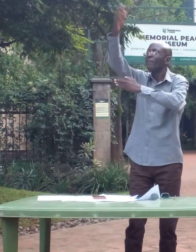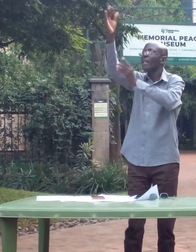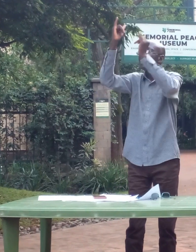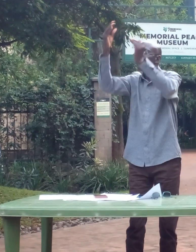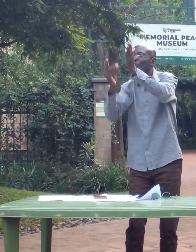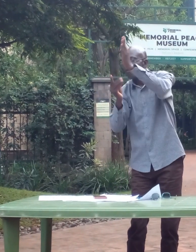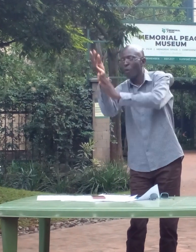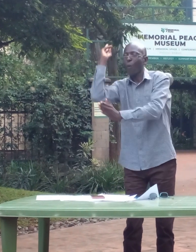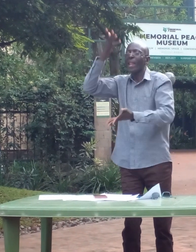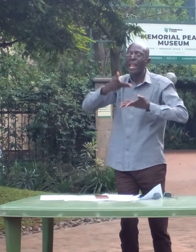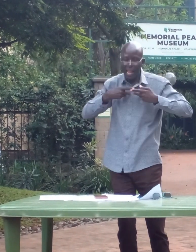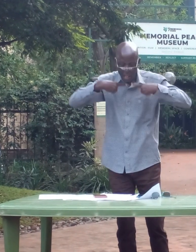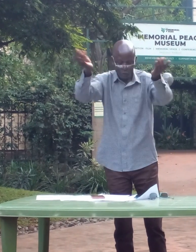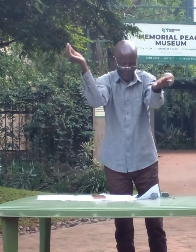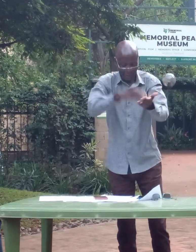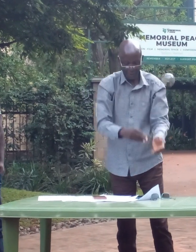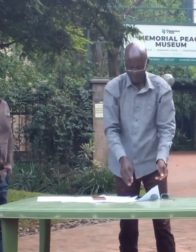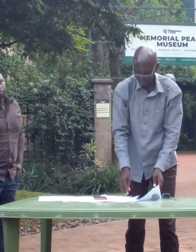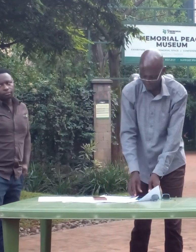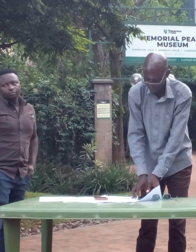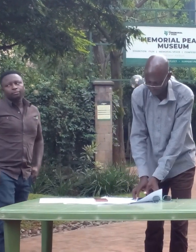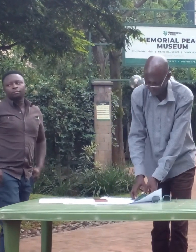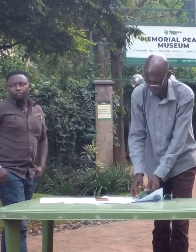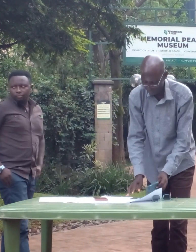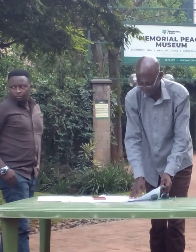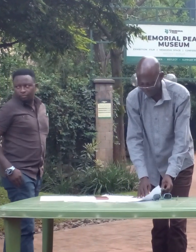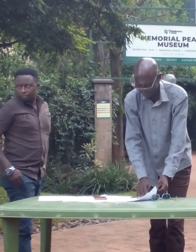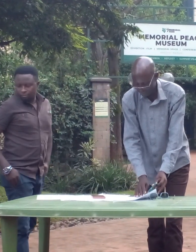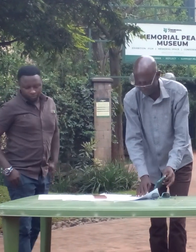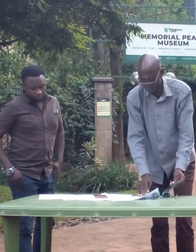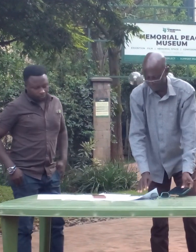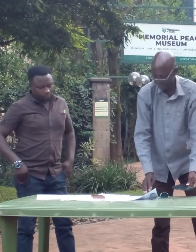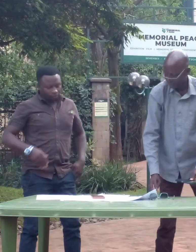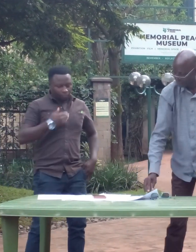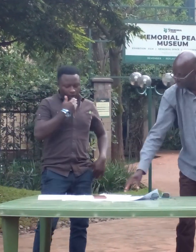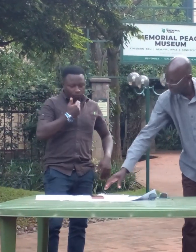enough. If there is any new development, I'll inform you.